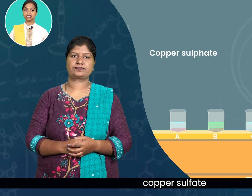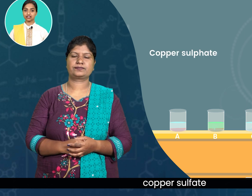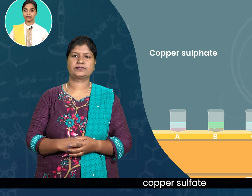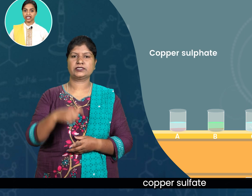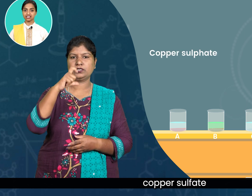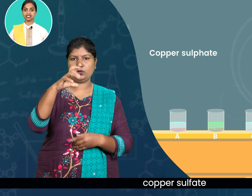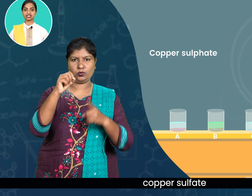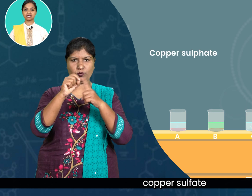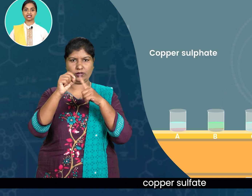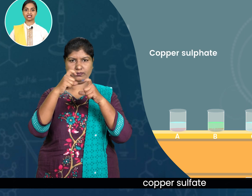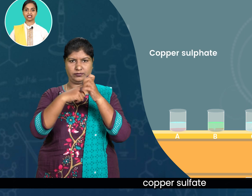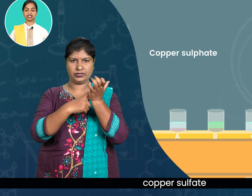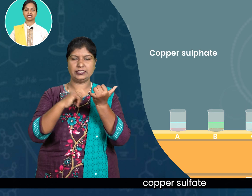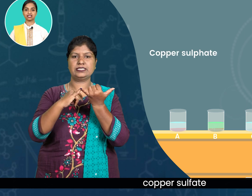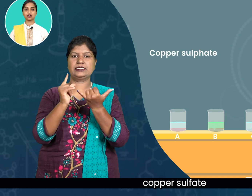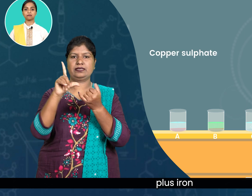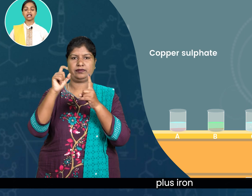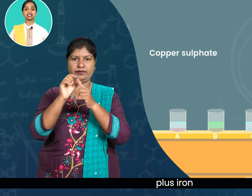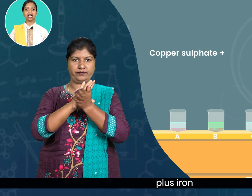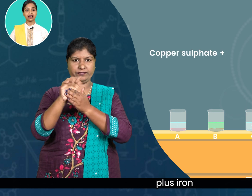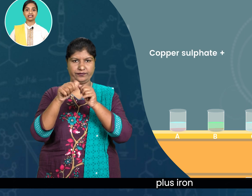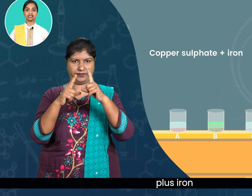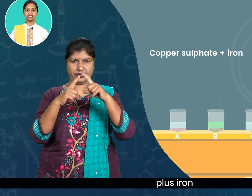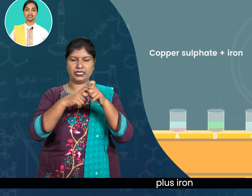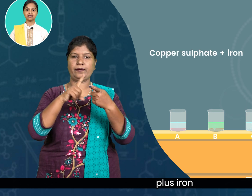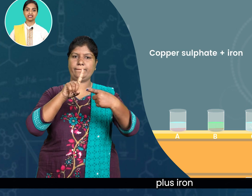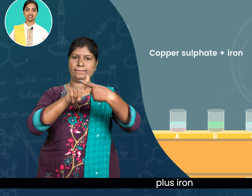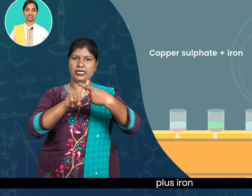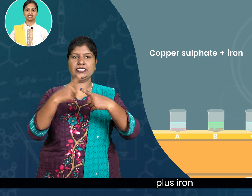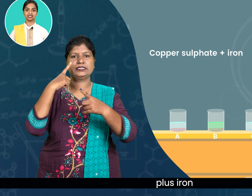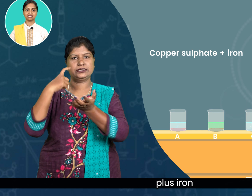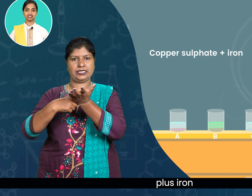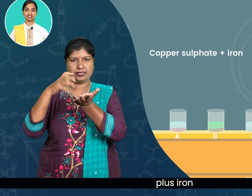Copper sulfate plus iron